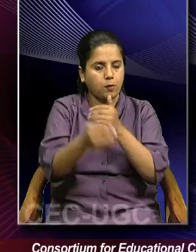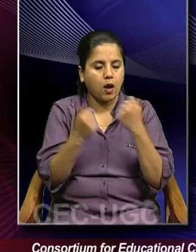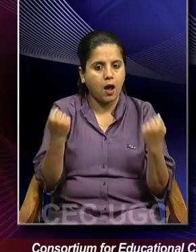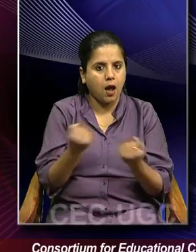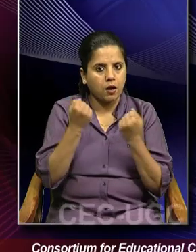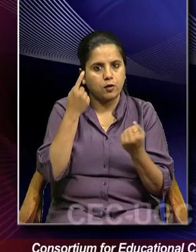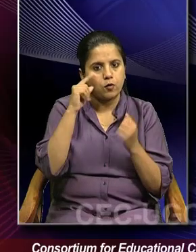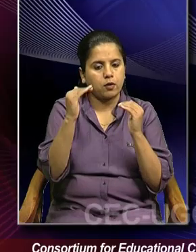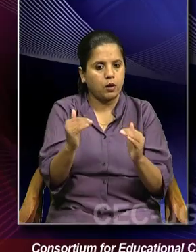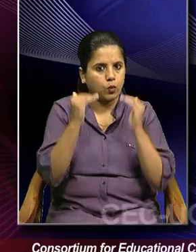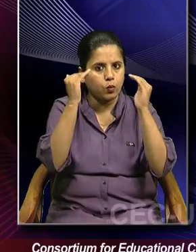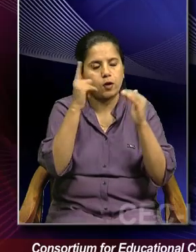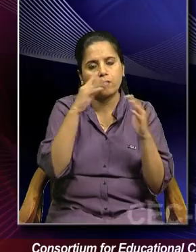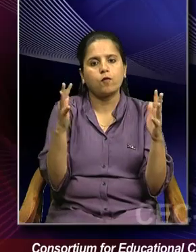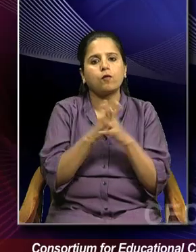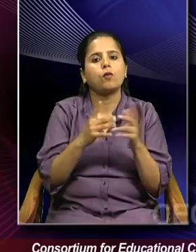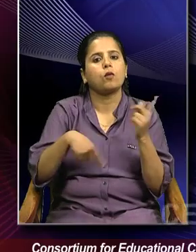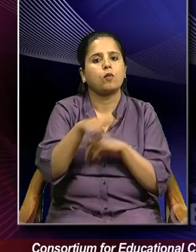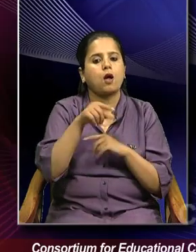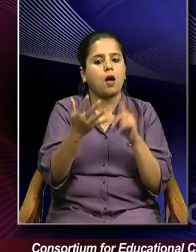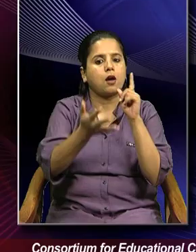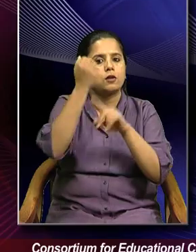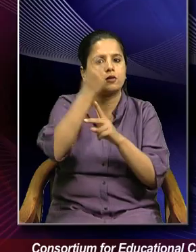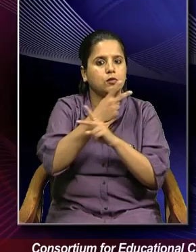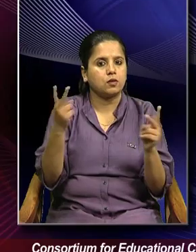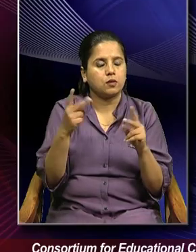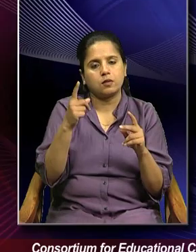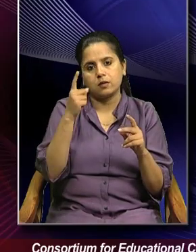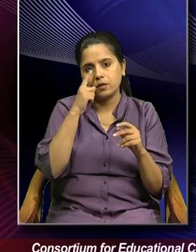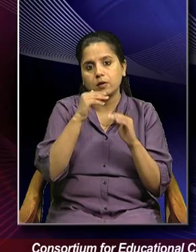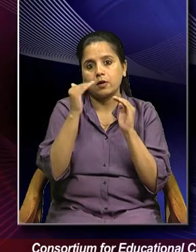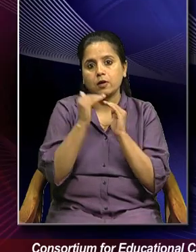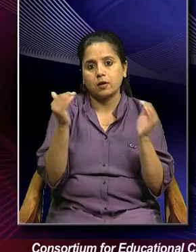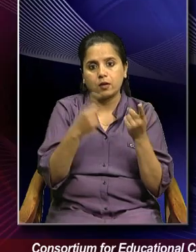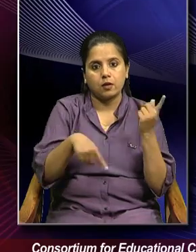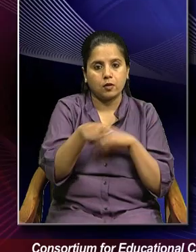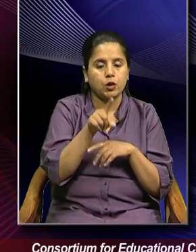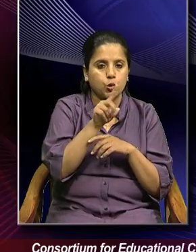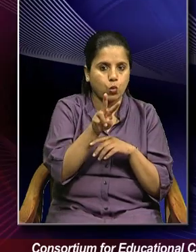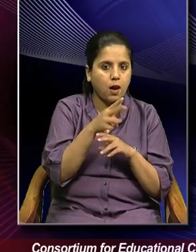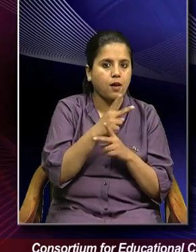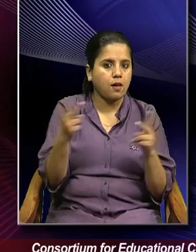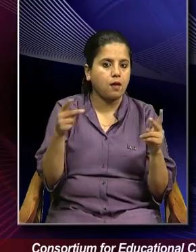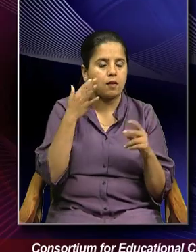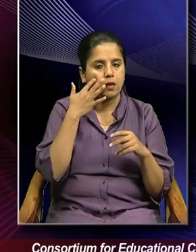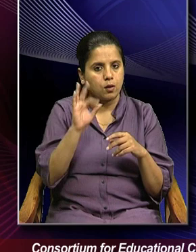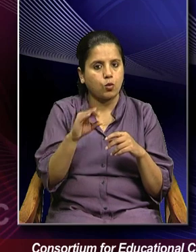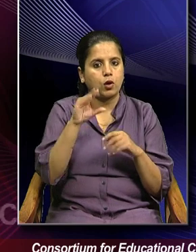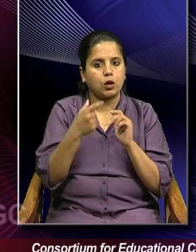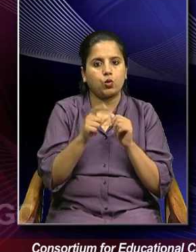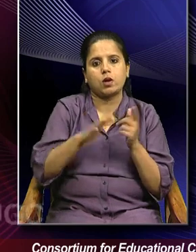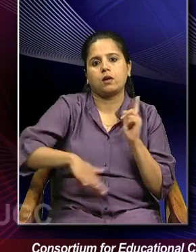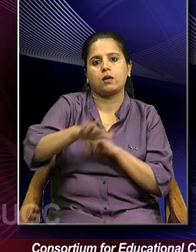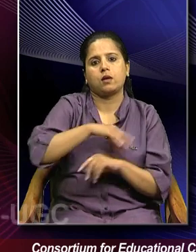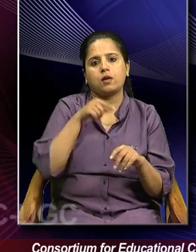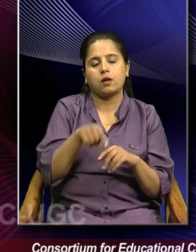for the advancement of women and achievement of gender equality in 12 critical areas